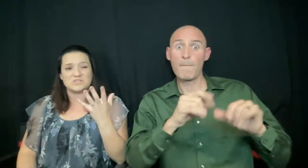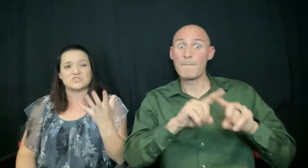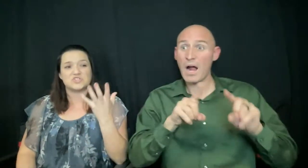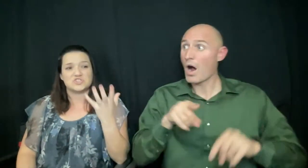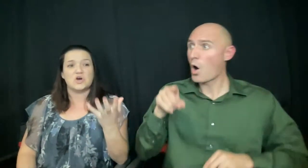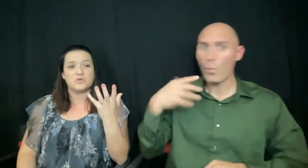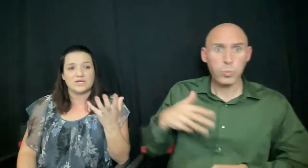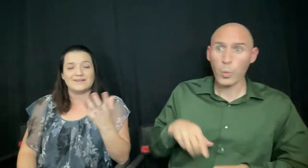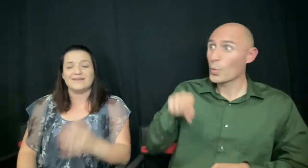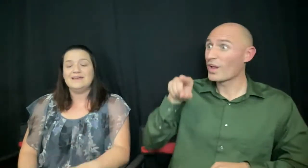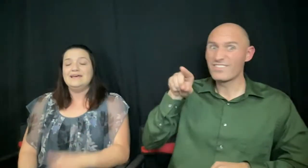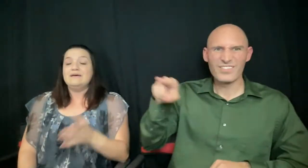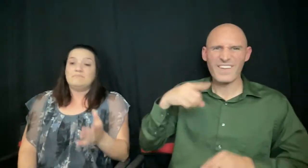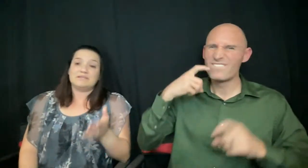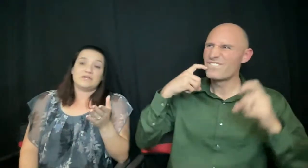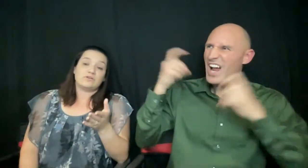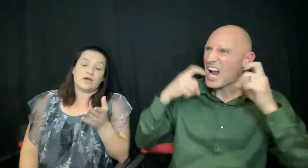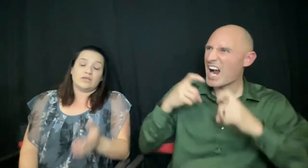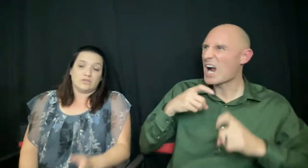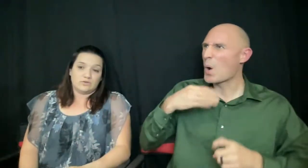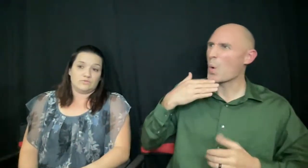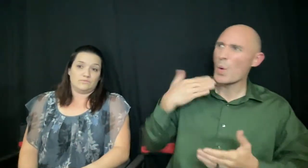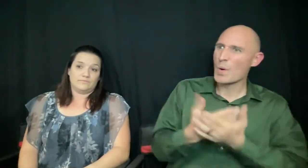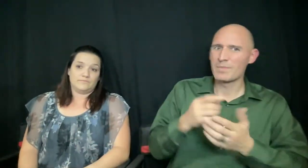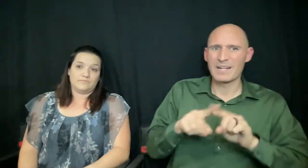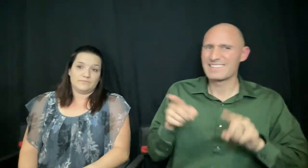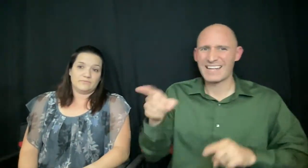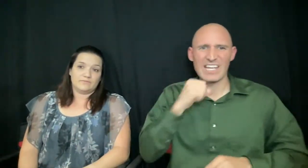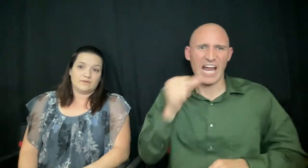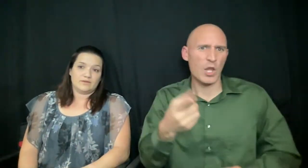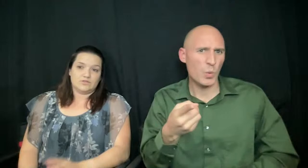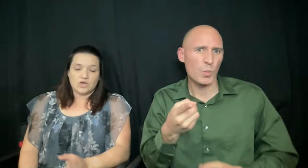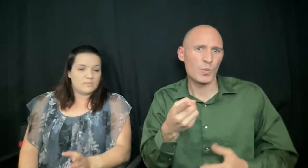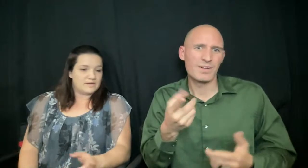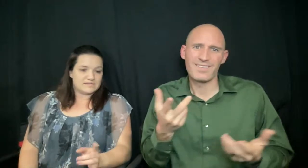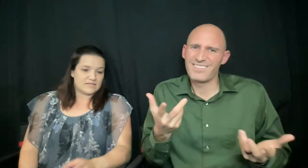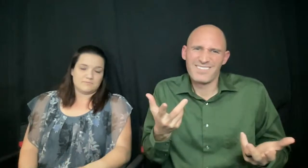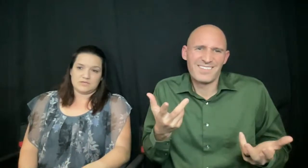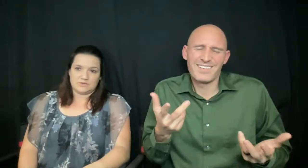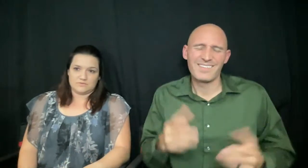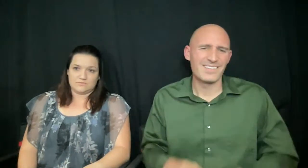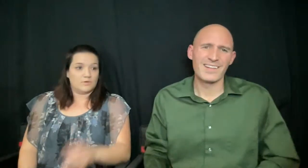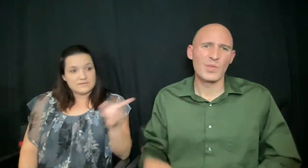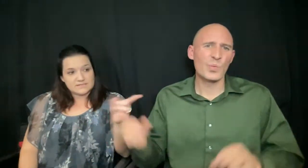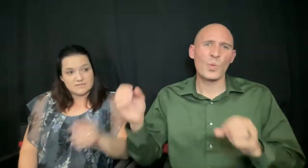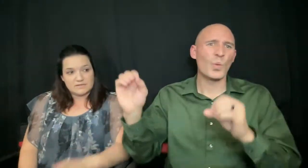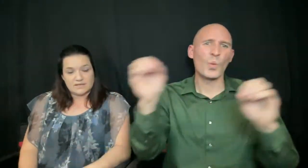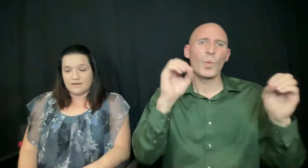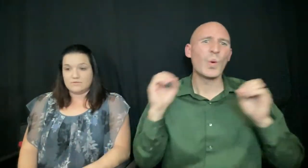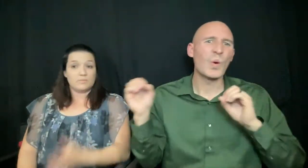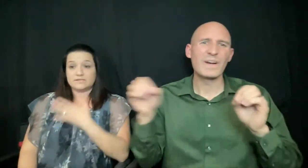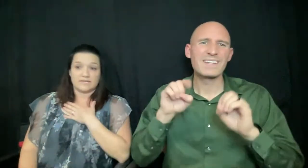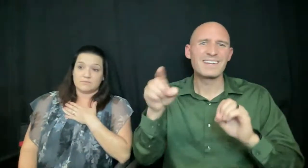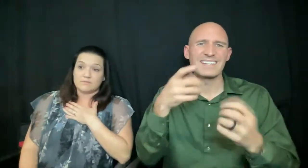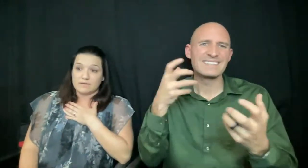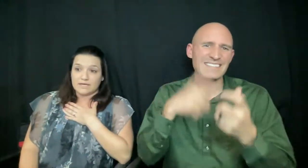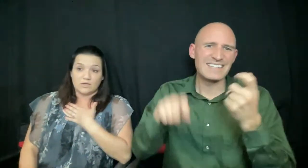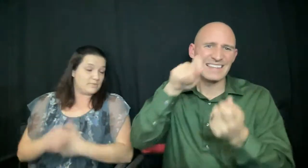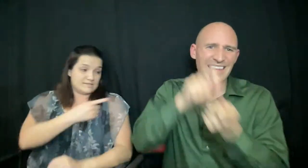are so good, but they're not you. Nobody's going to be you. Nobody's going to be them. Nobody's going to be me. Nobody's going to